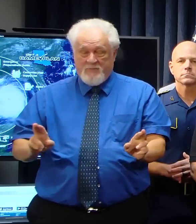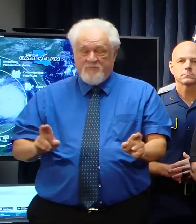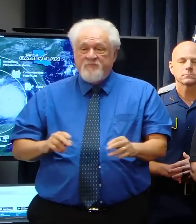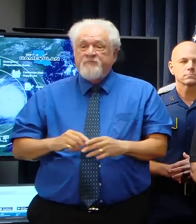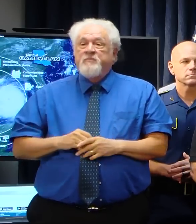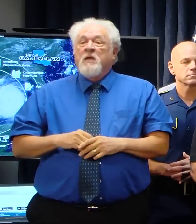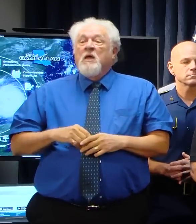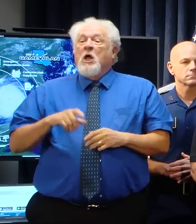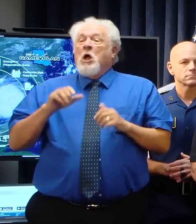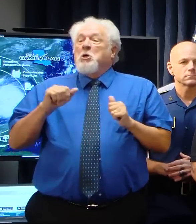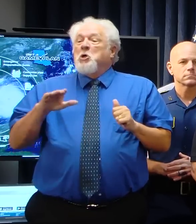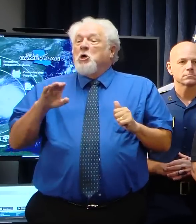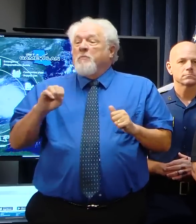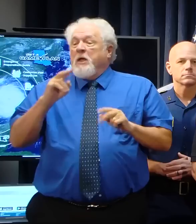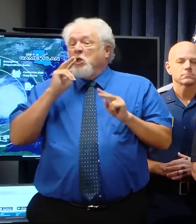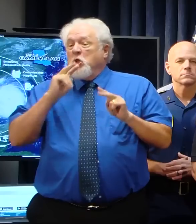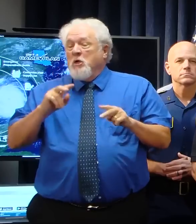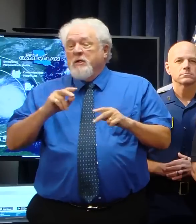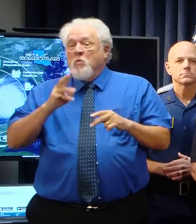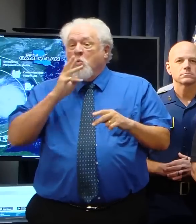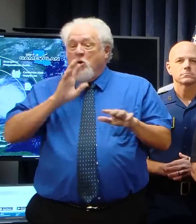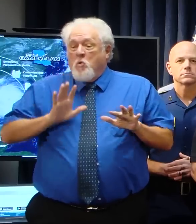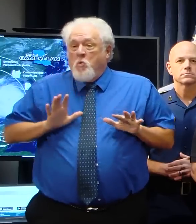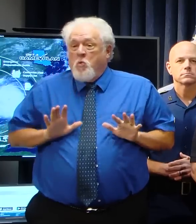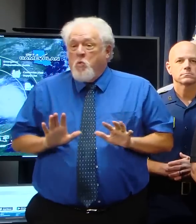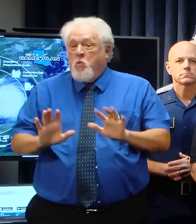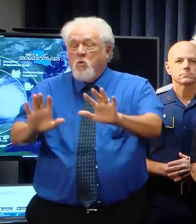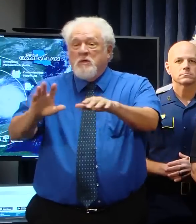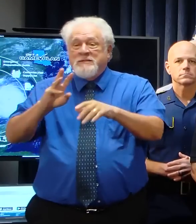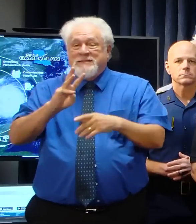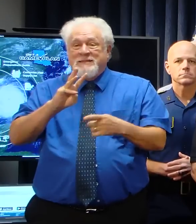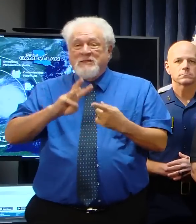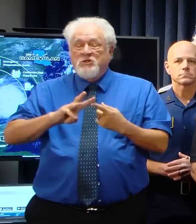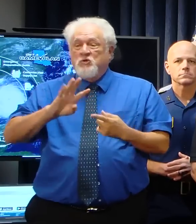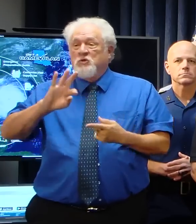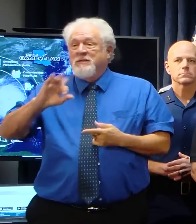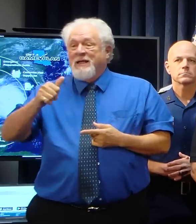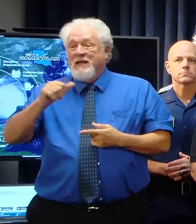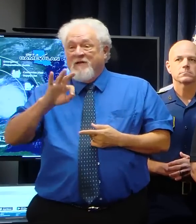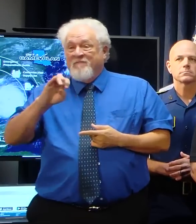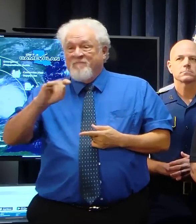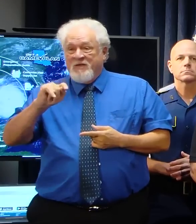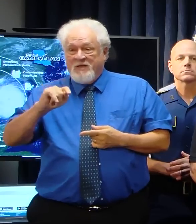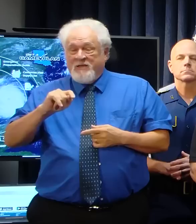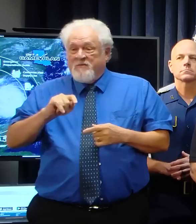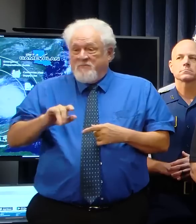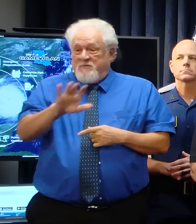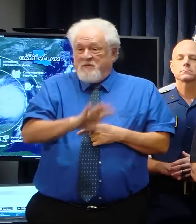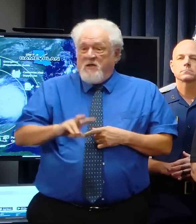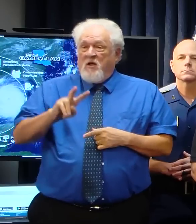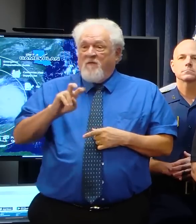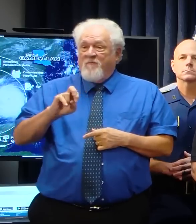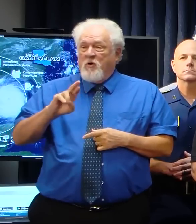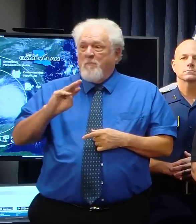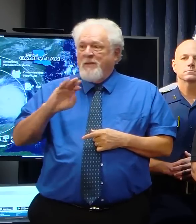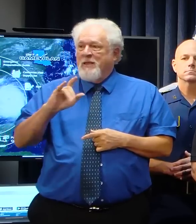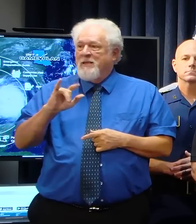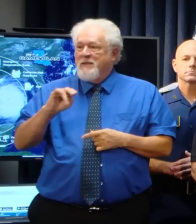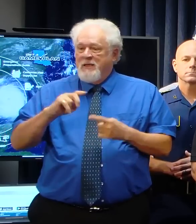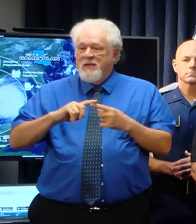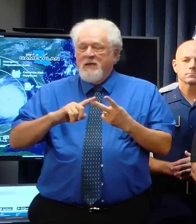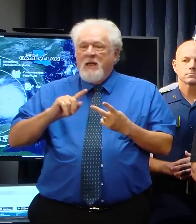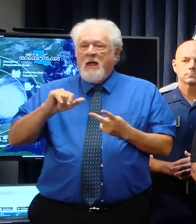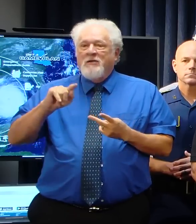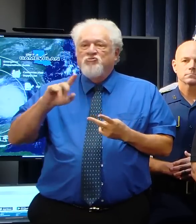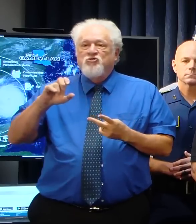time. Could be looking at storm surge anywhere of 6 to even 10 feet over portions of Vermilion and Atchafalaya